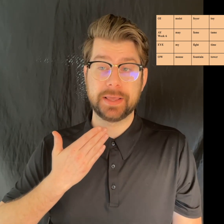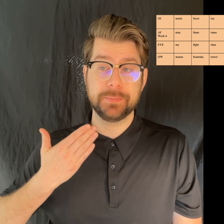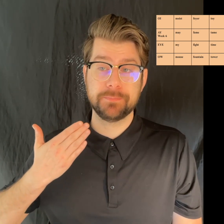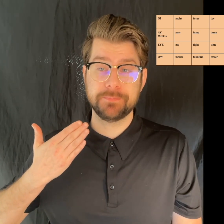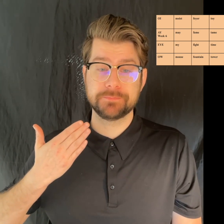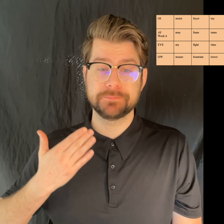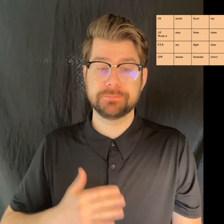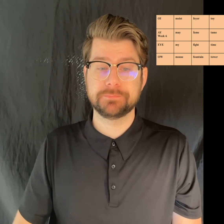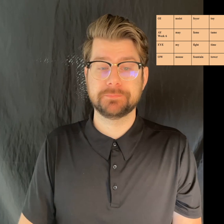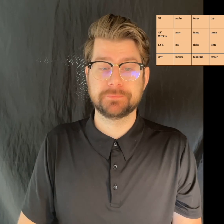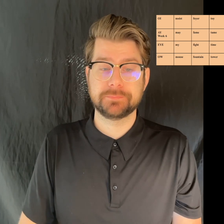time,